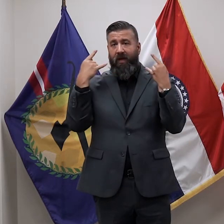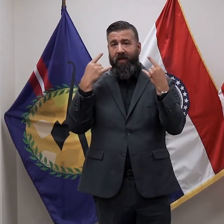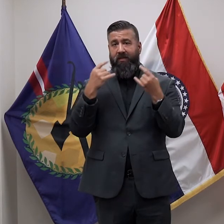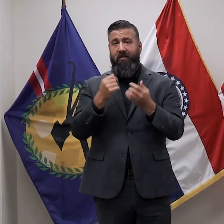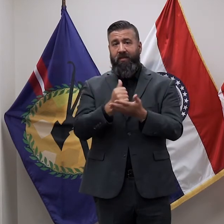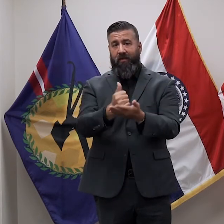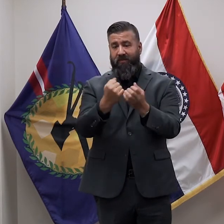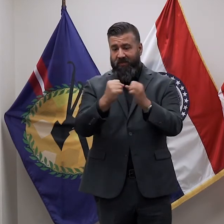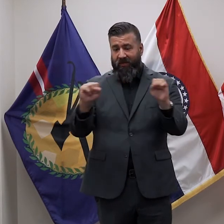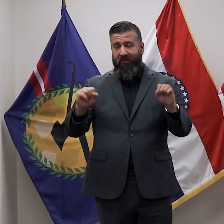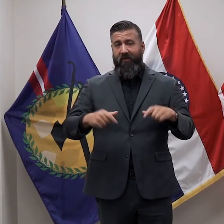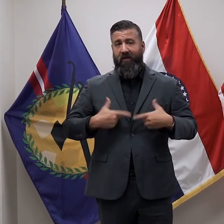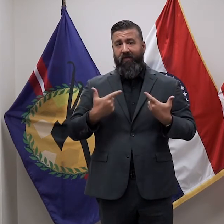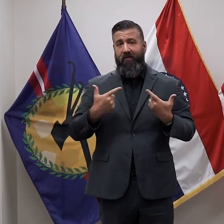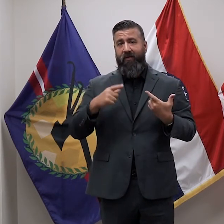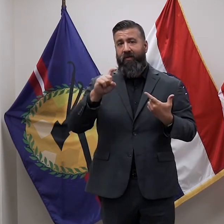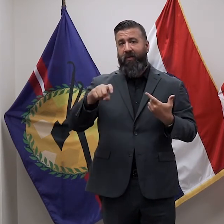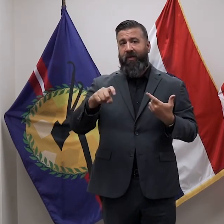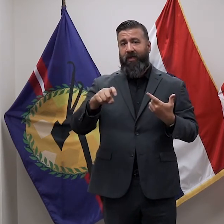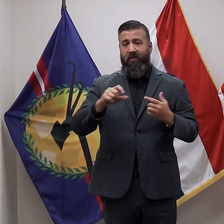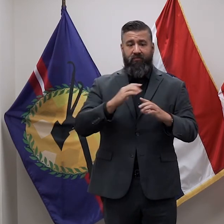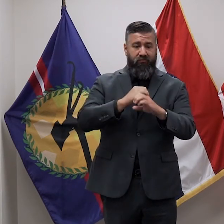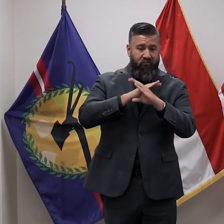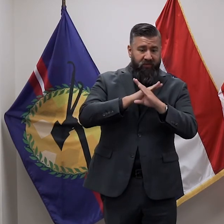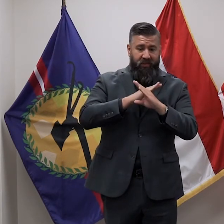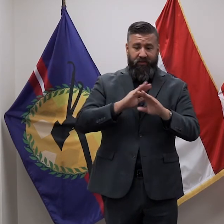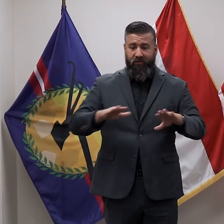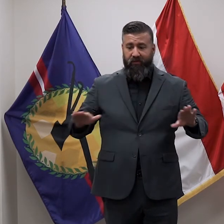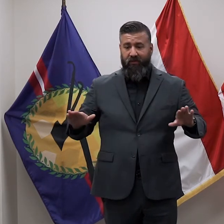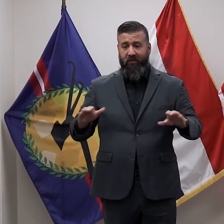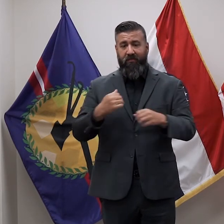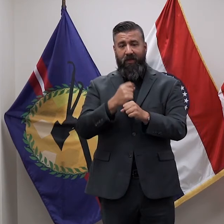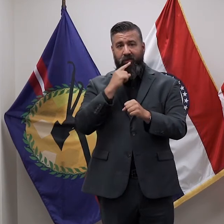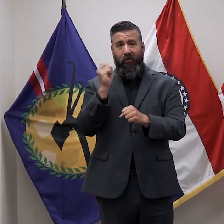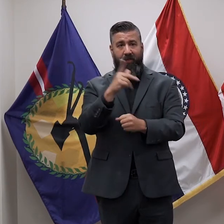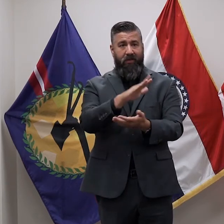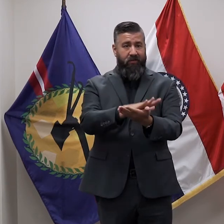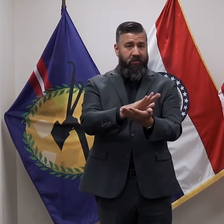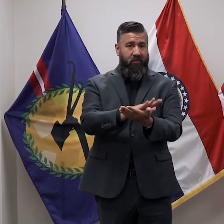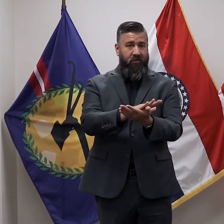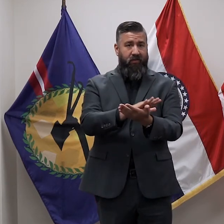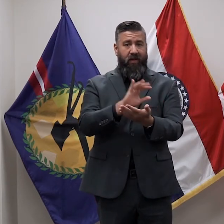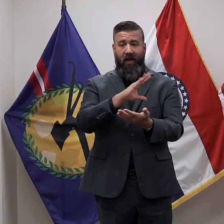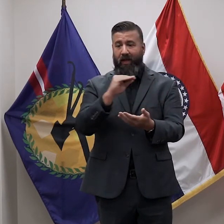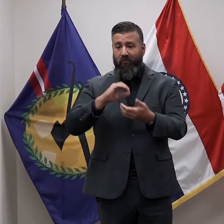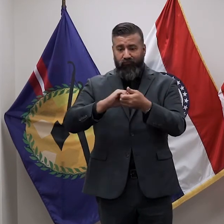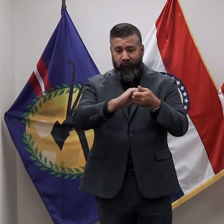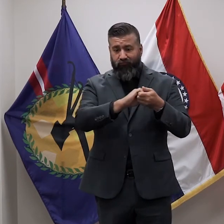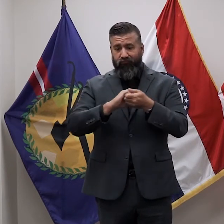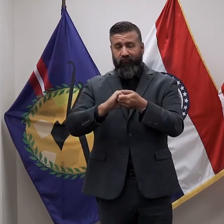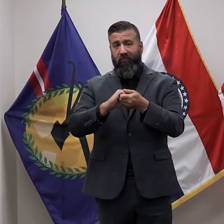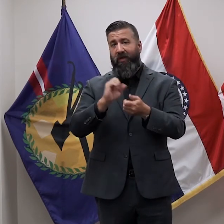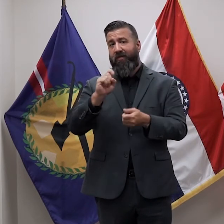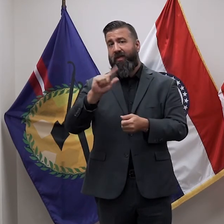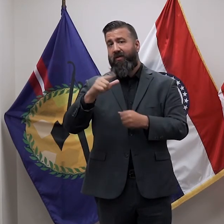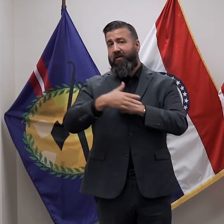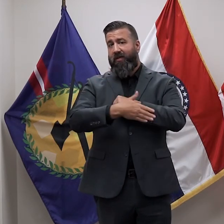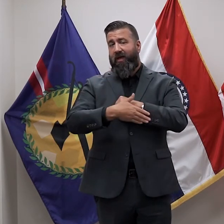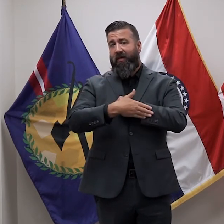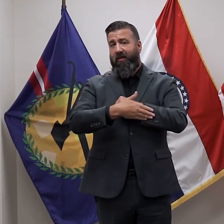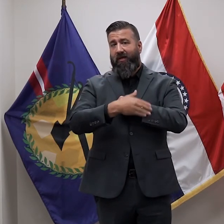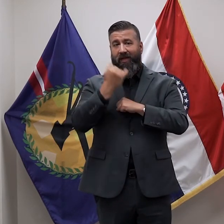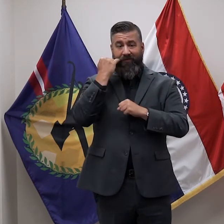save lives, that we need to keep kids at in-person school, and we need to be working together. And if St. Louis County,